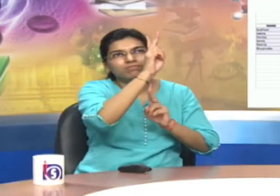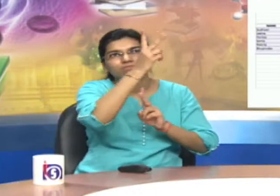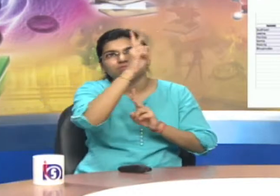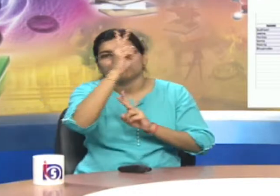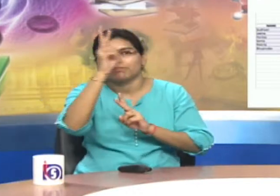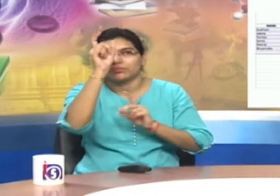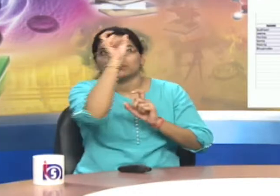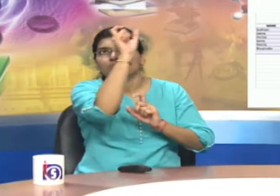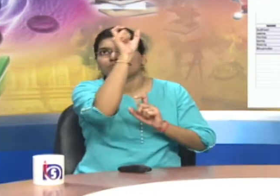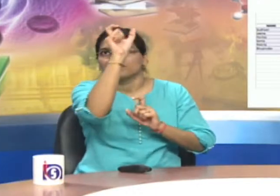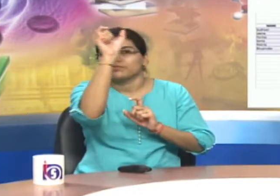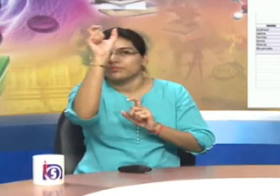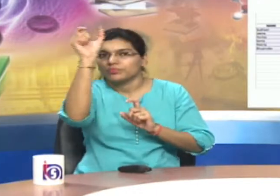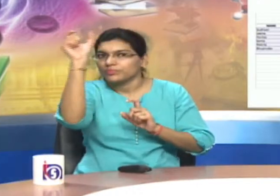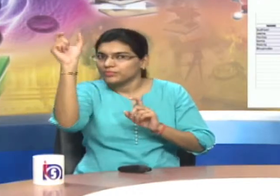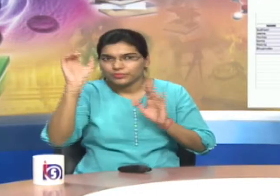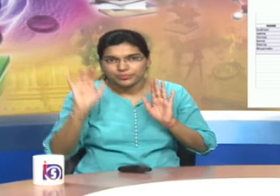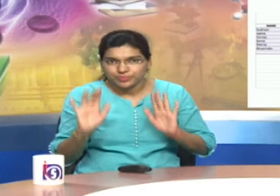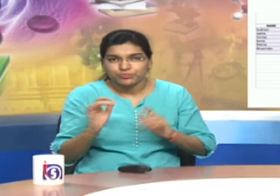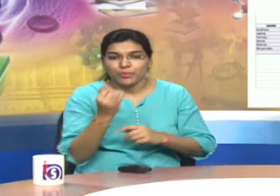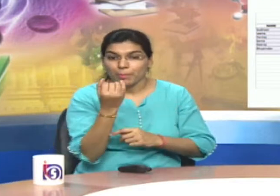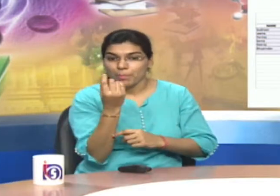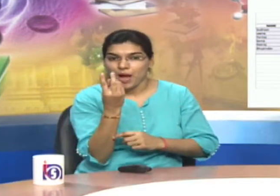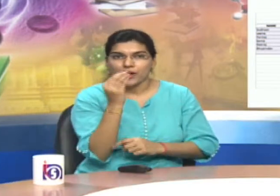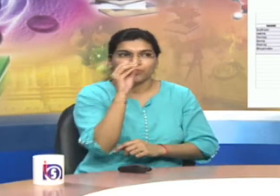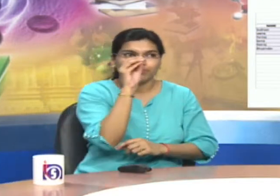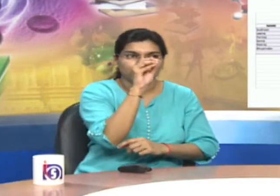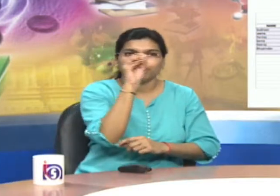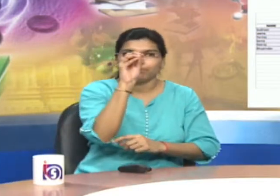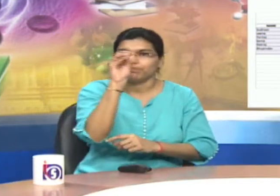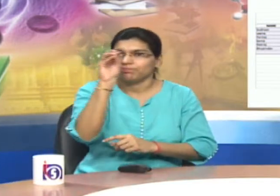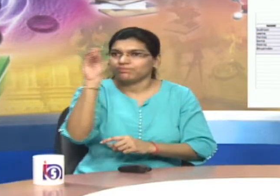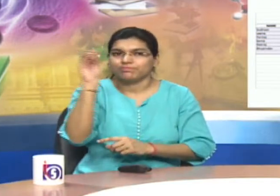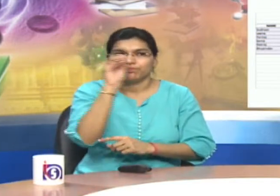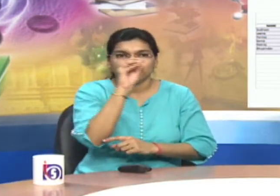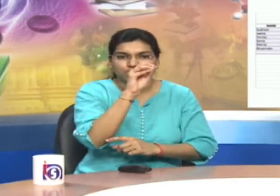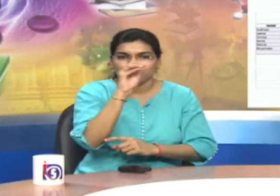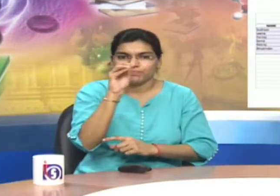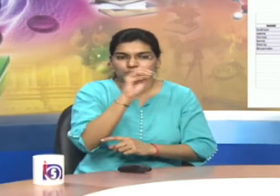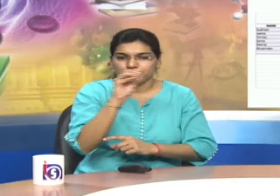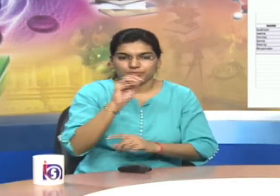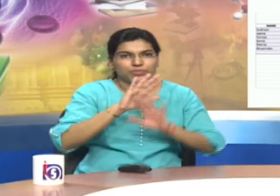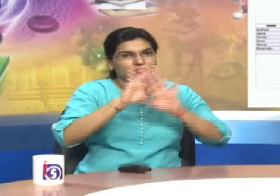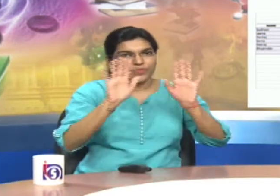physics, chemistry, mathematics, English, all the students' marks are written there.